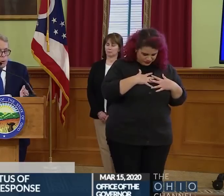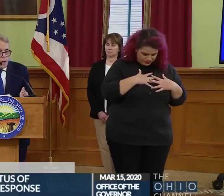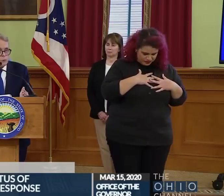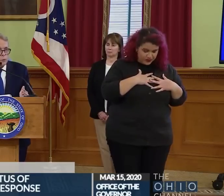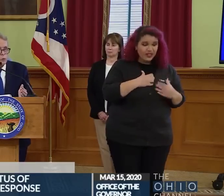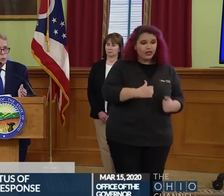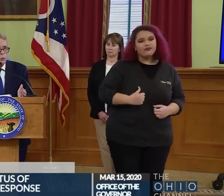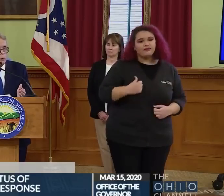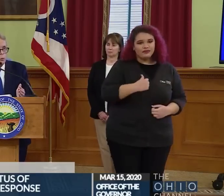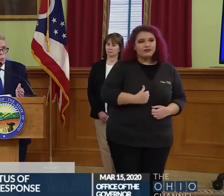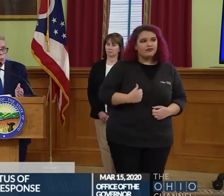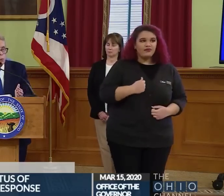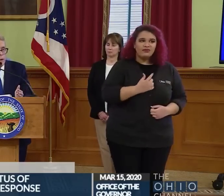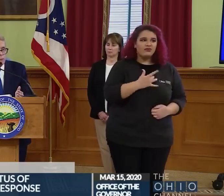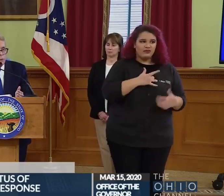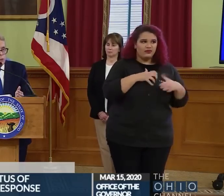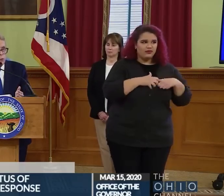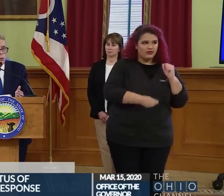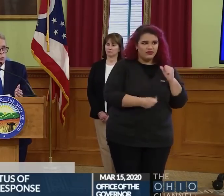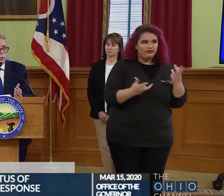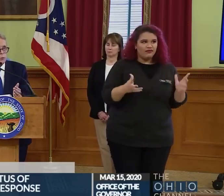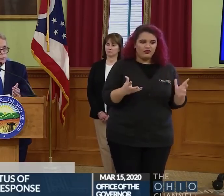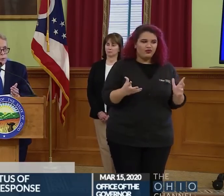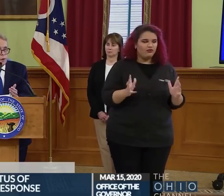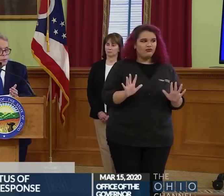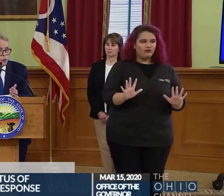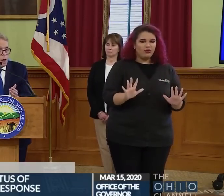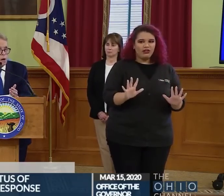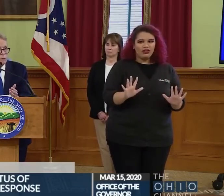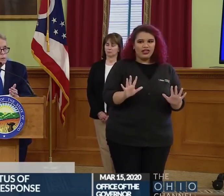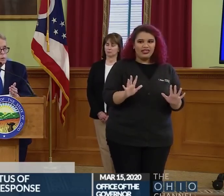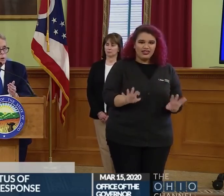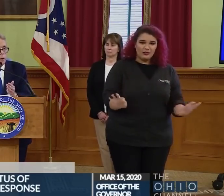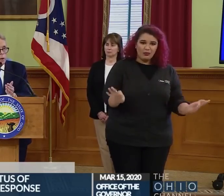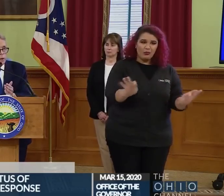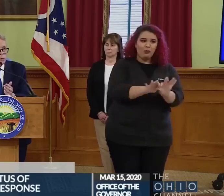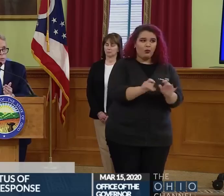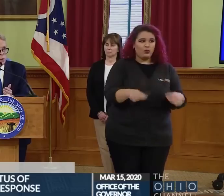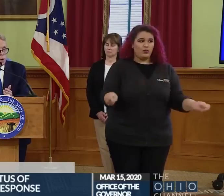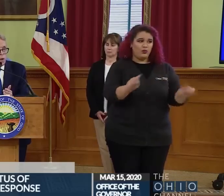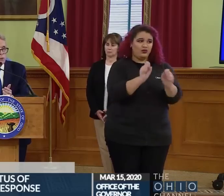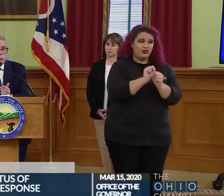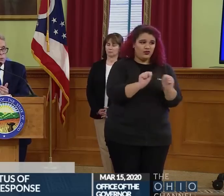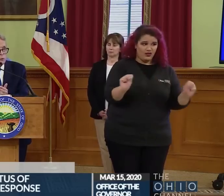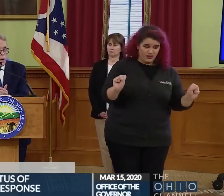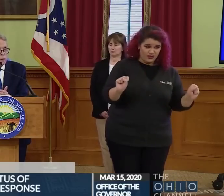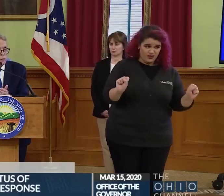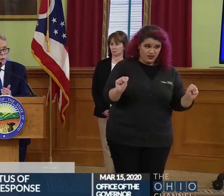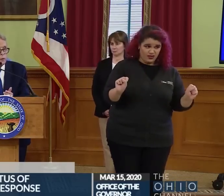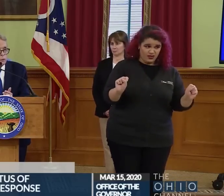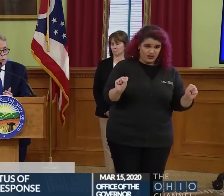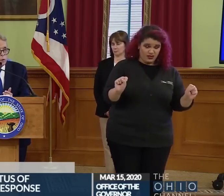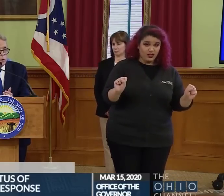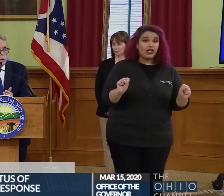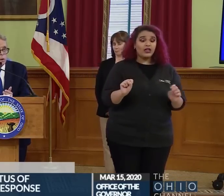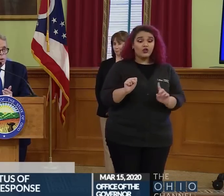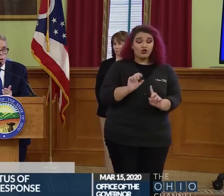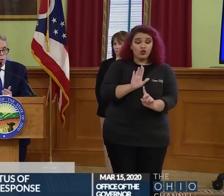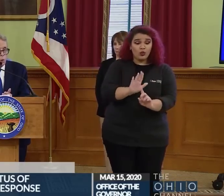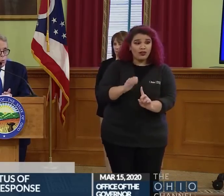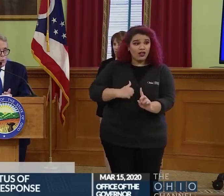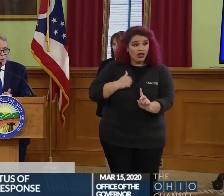But we have to do what we have to do to save their lives, and not just their lives, but the lives of others.